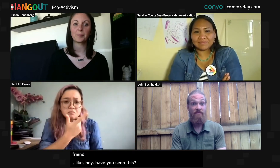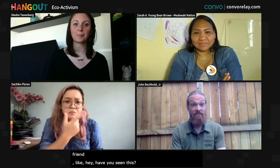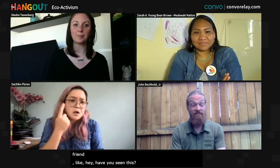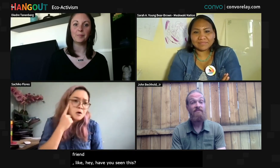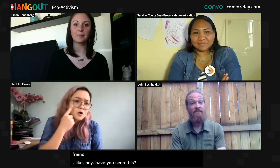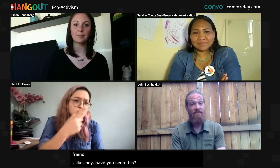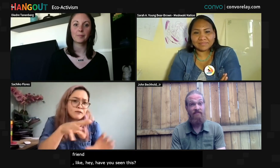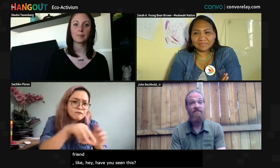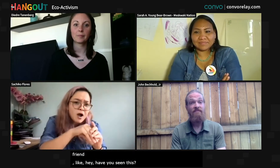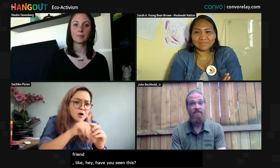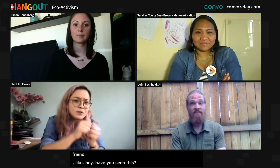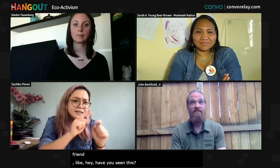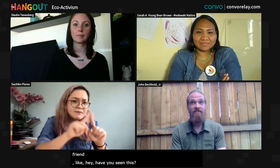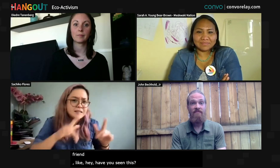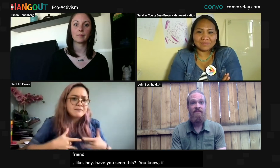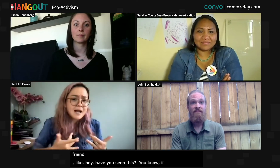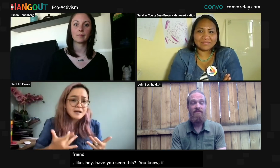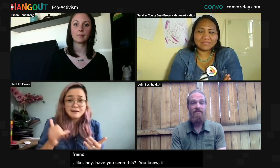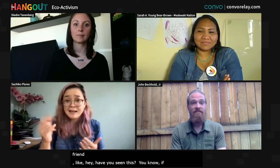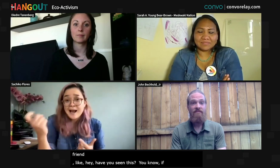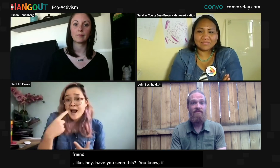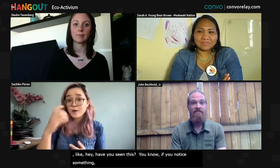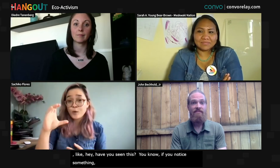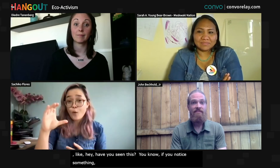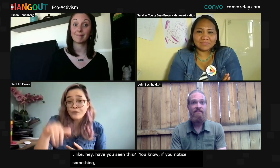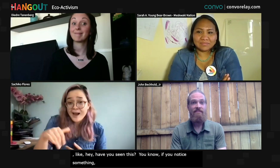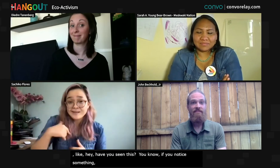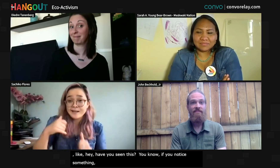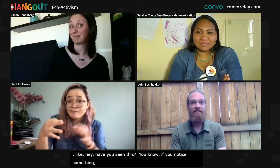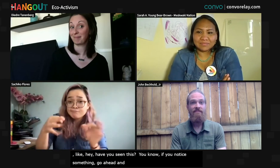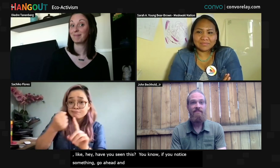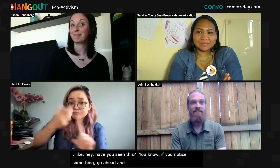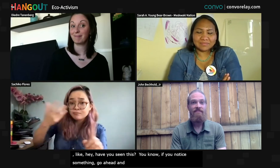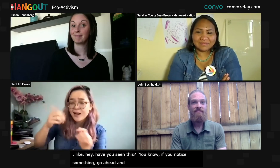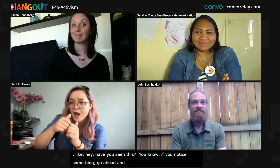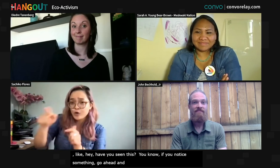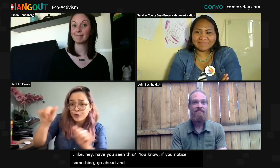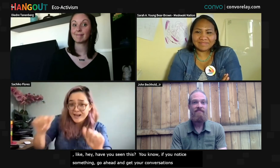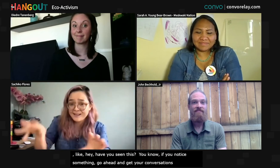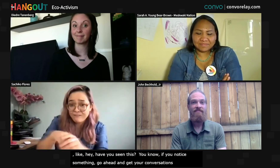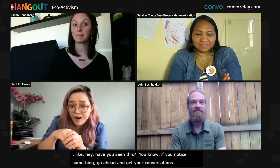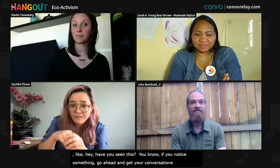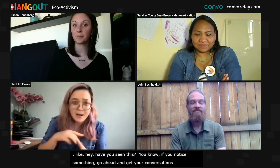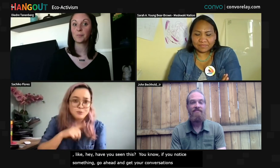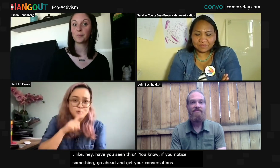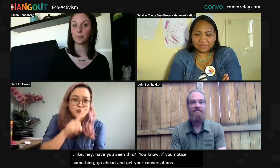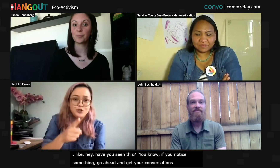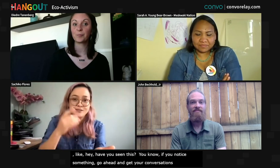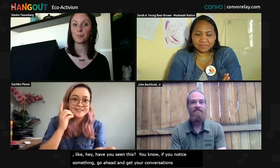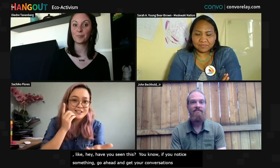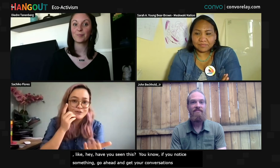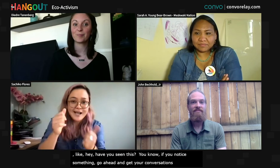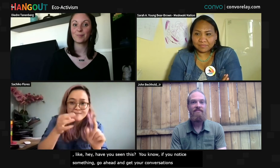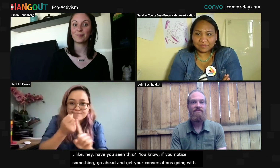If you notice something, go ahead and get your conversations going with your friends. And then talk about how you guys